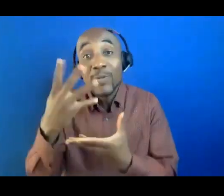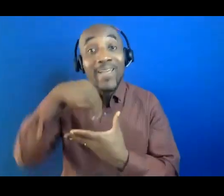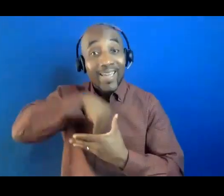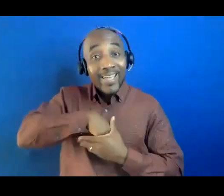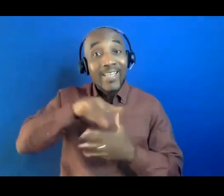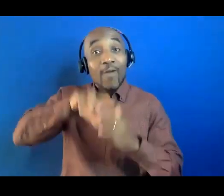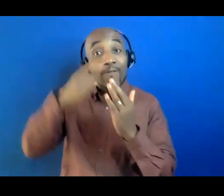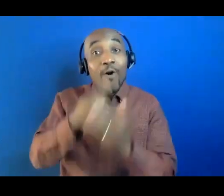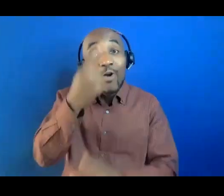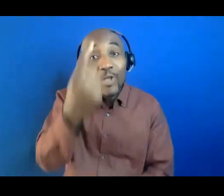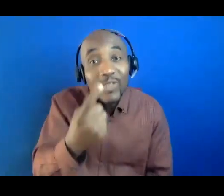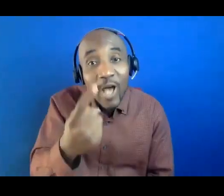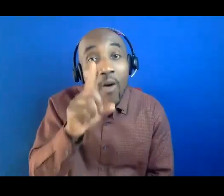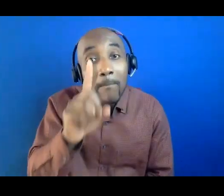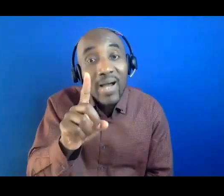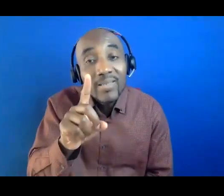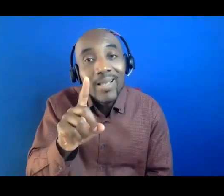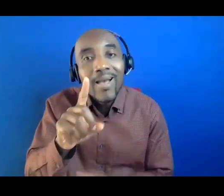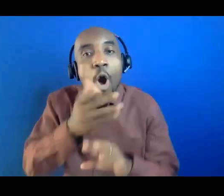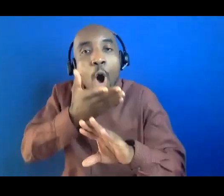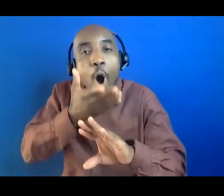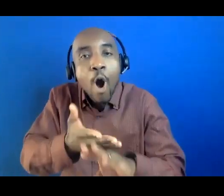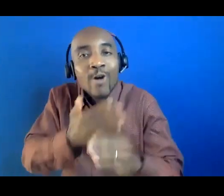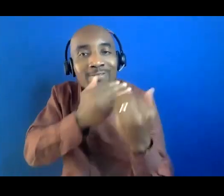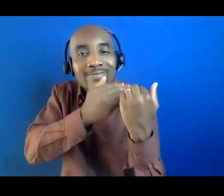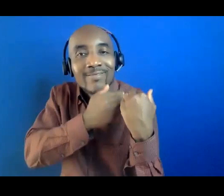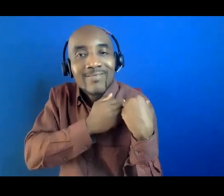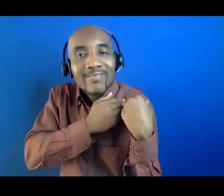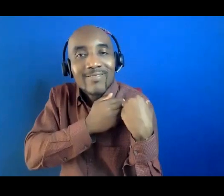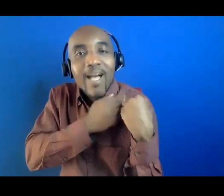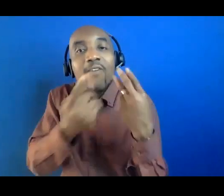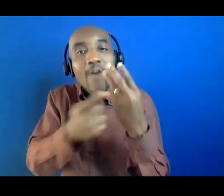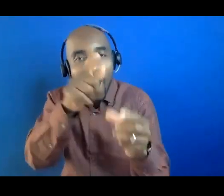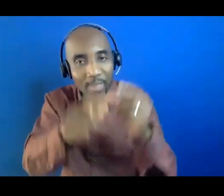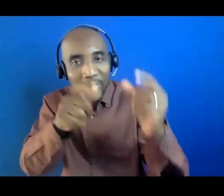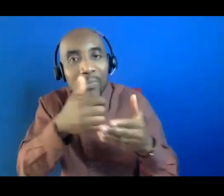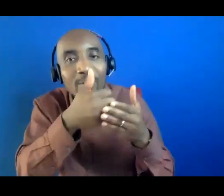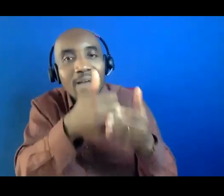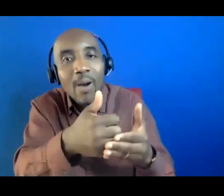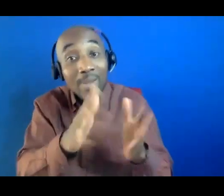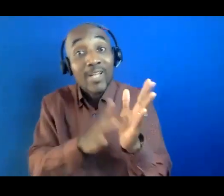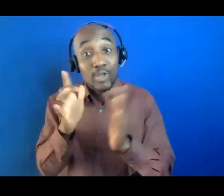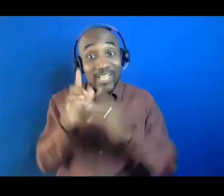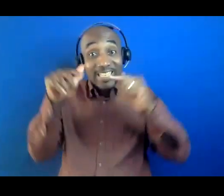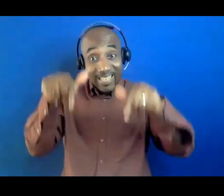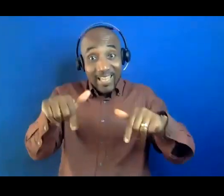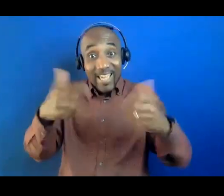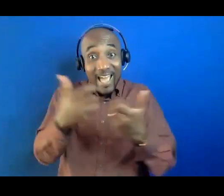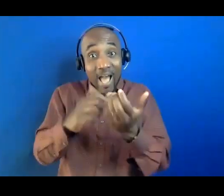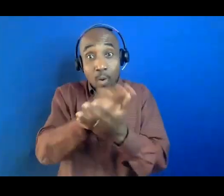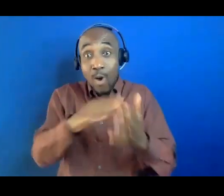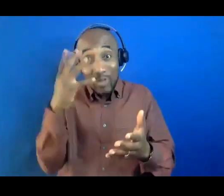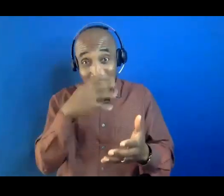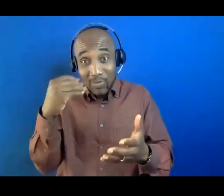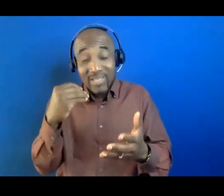for others. You know, Jesus is here by the power of his Holy Spirit today.